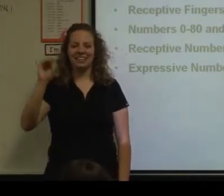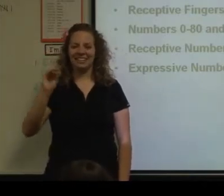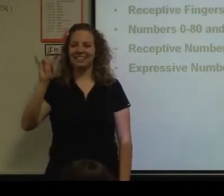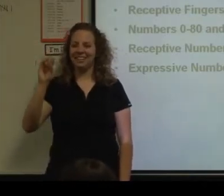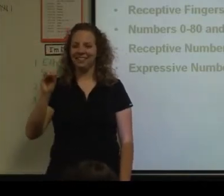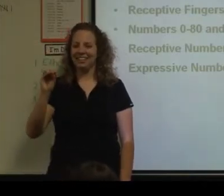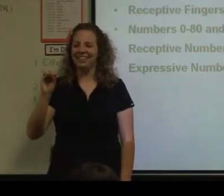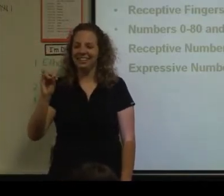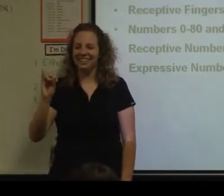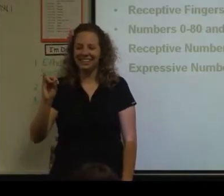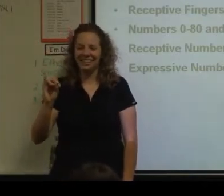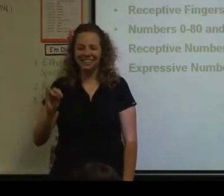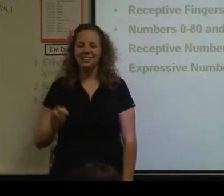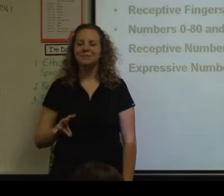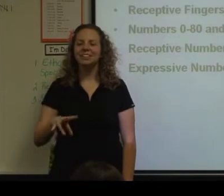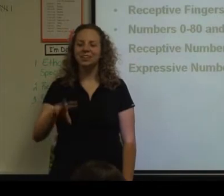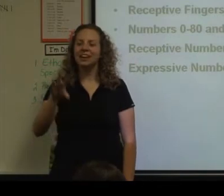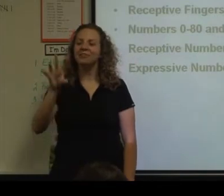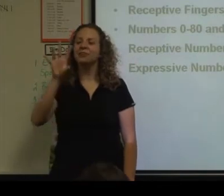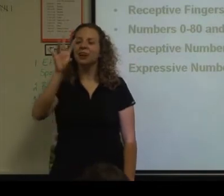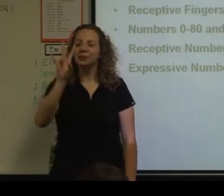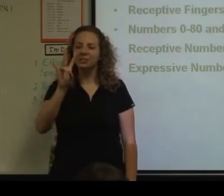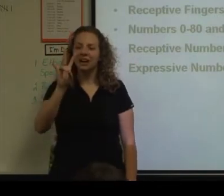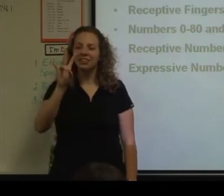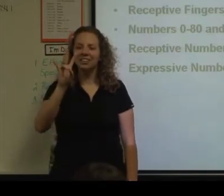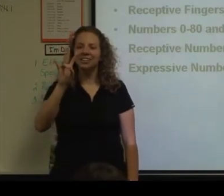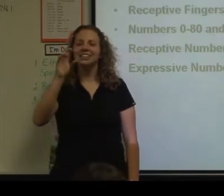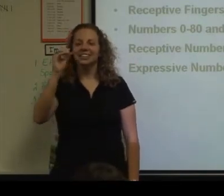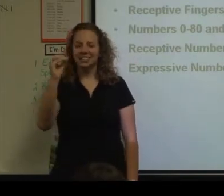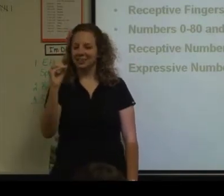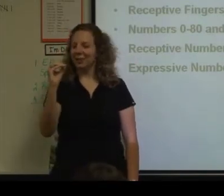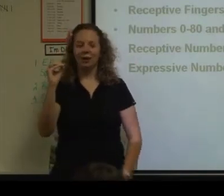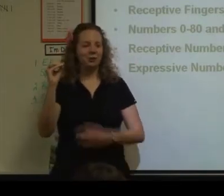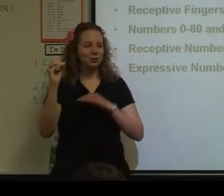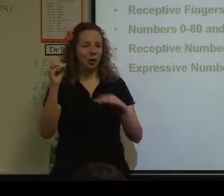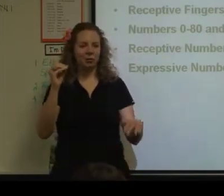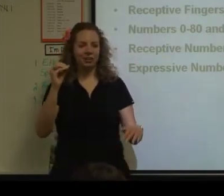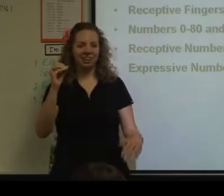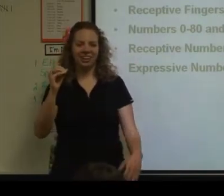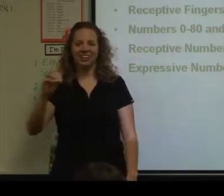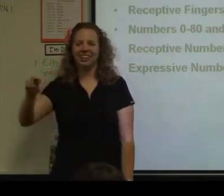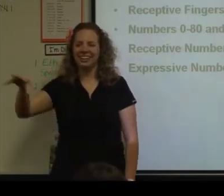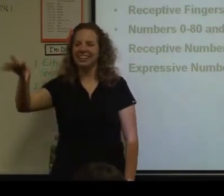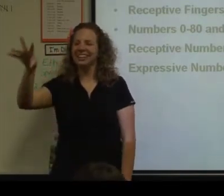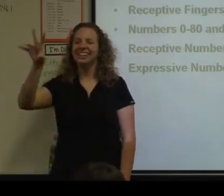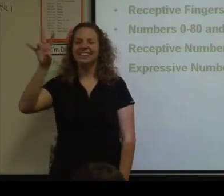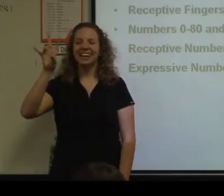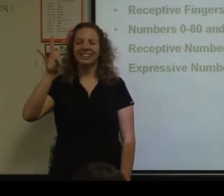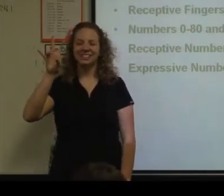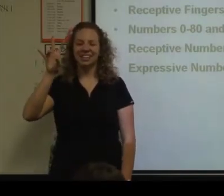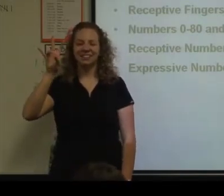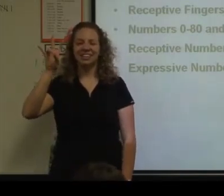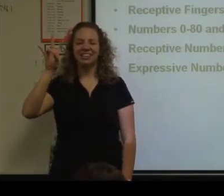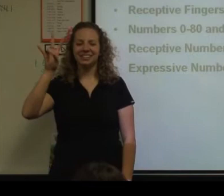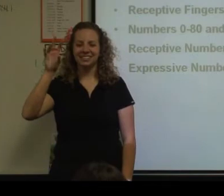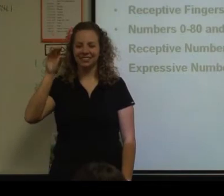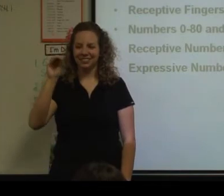practice, 70. But that's okay. If you can go 7, 0, you're totally good. Okay, so 70,